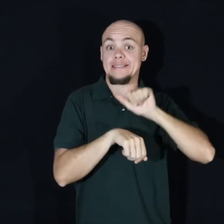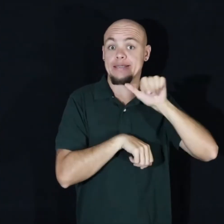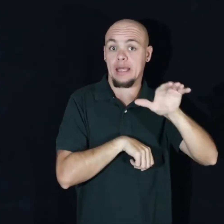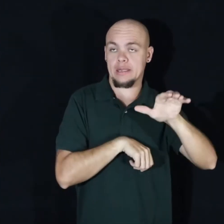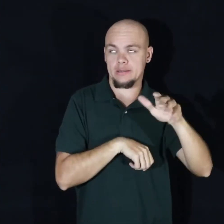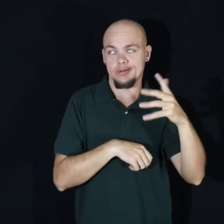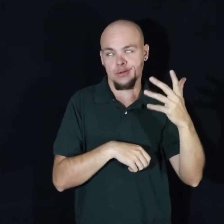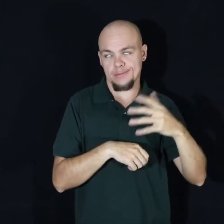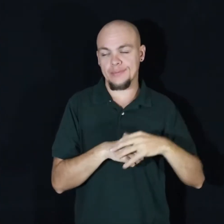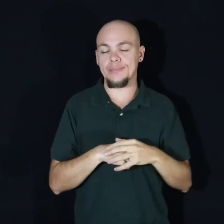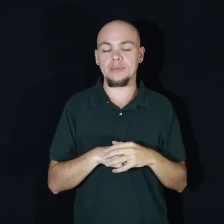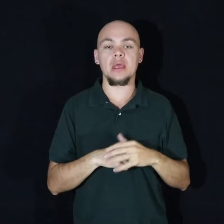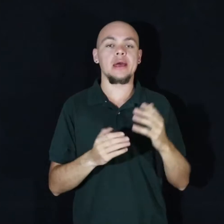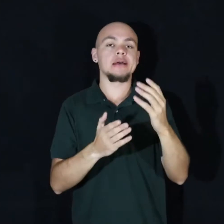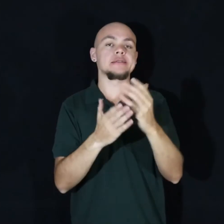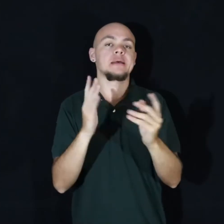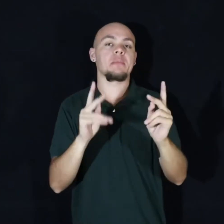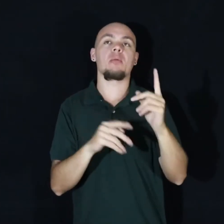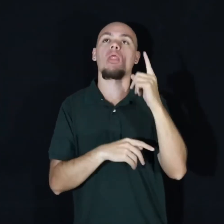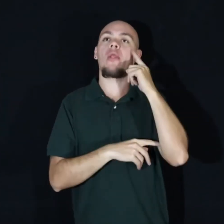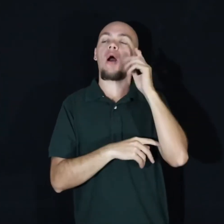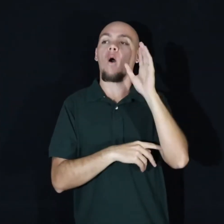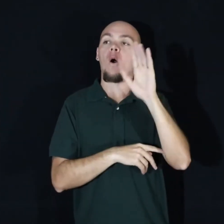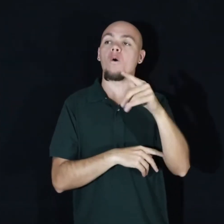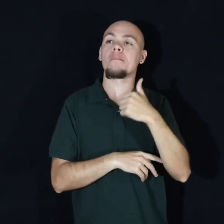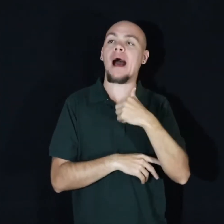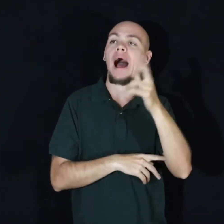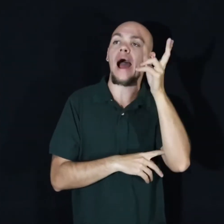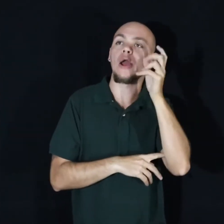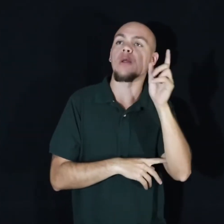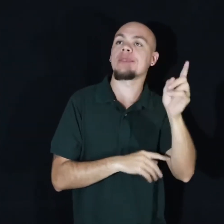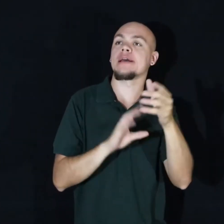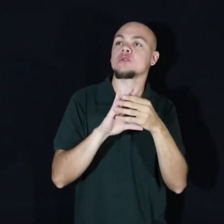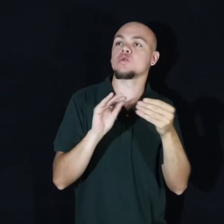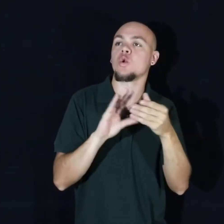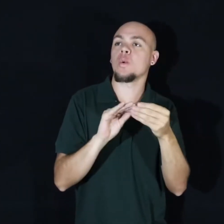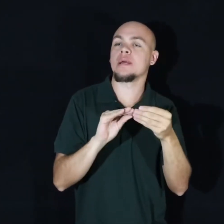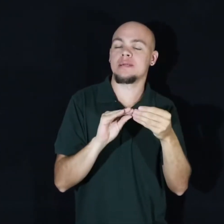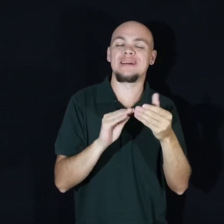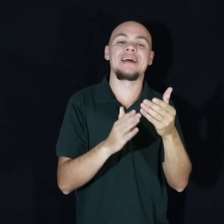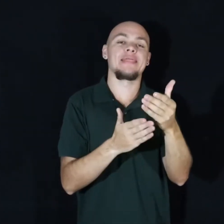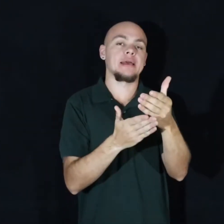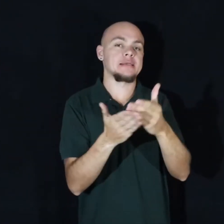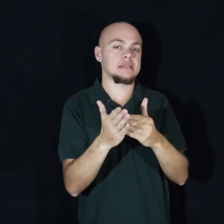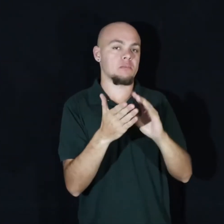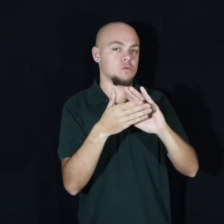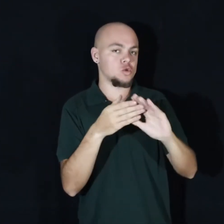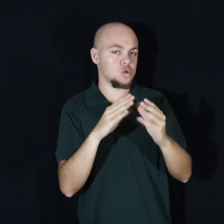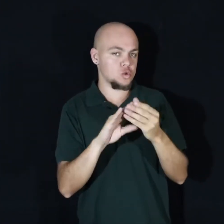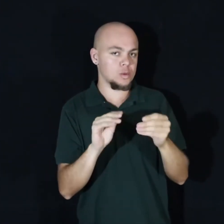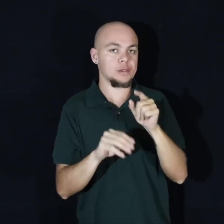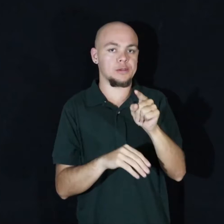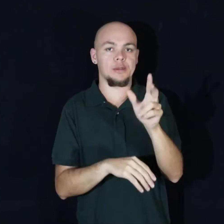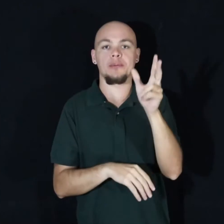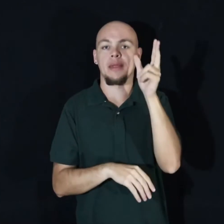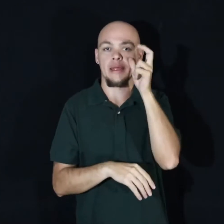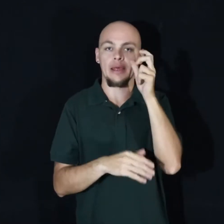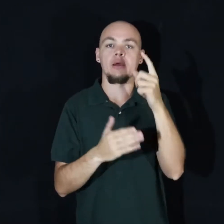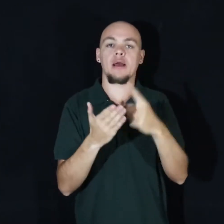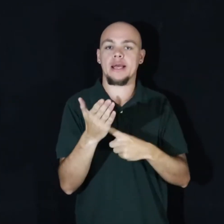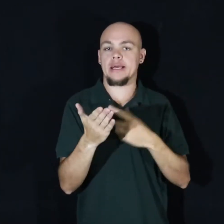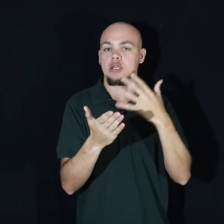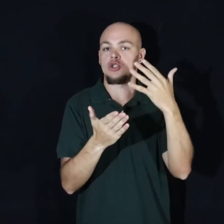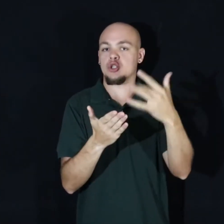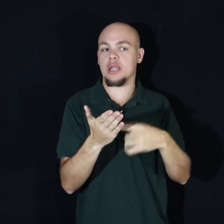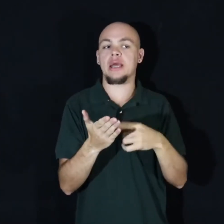to send in that check. Now, oftentimes people say to me, but I heard, and there are some